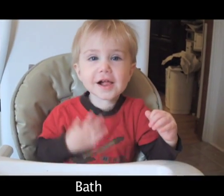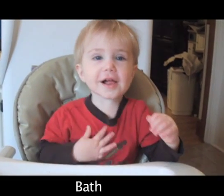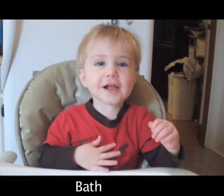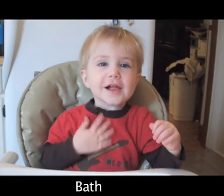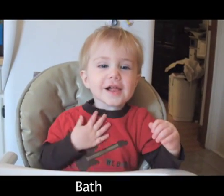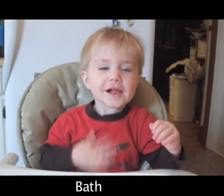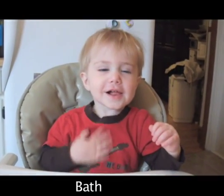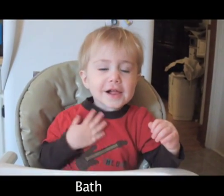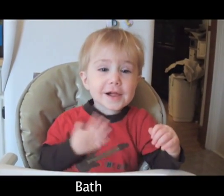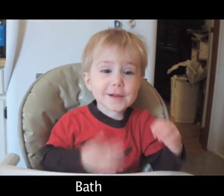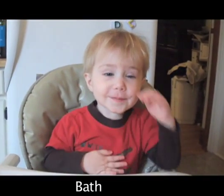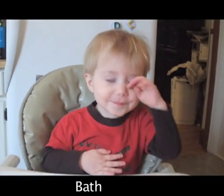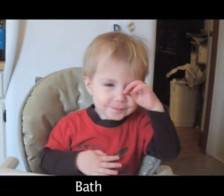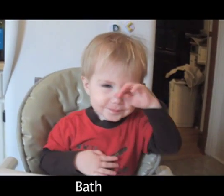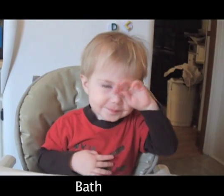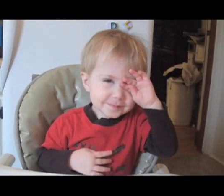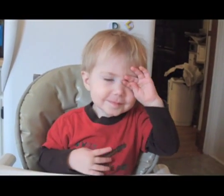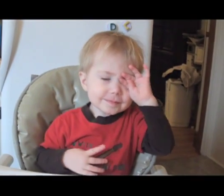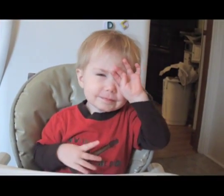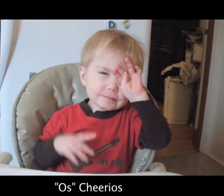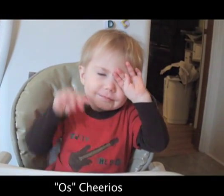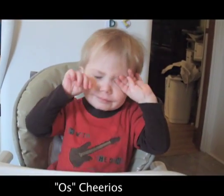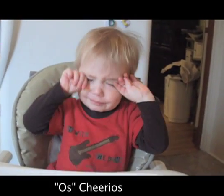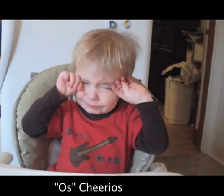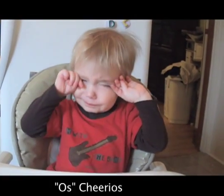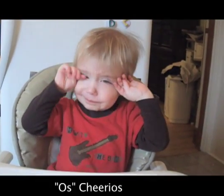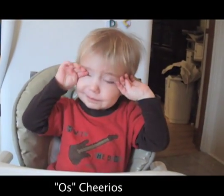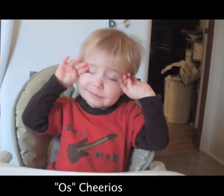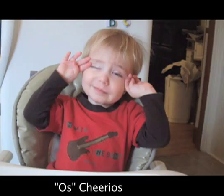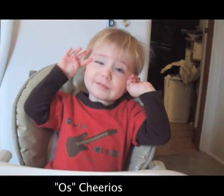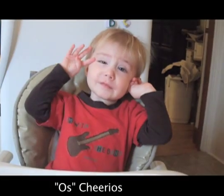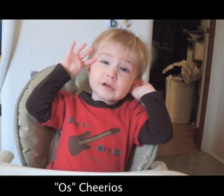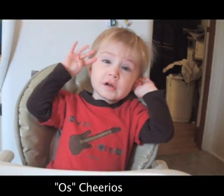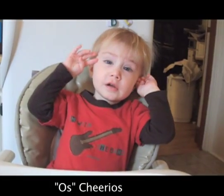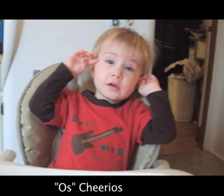bath bath bath about uh o's